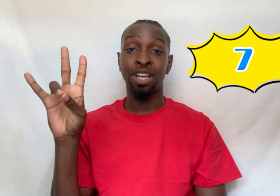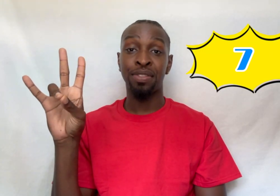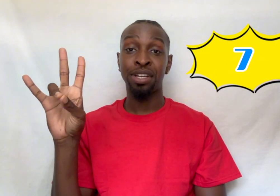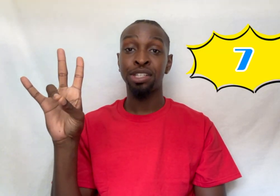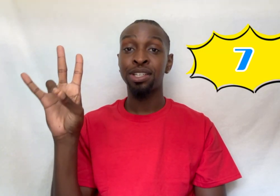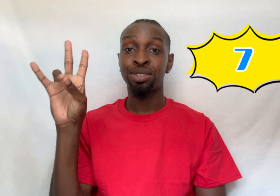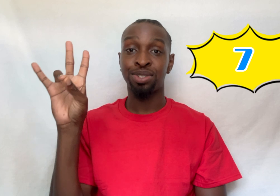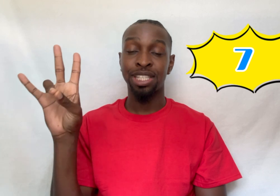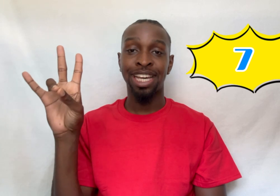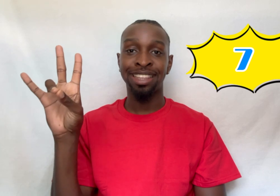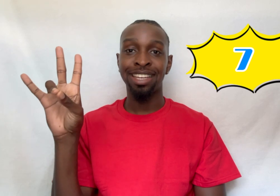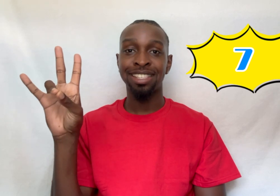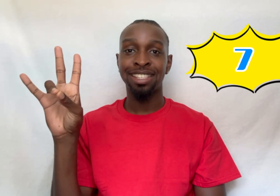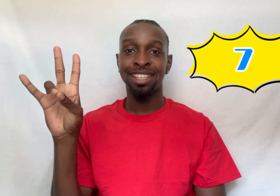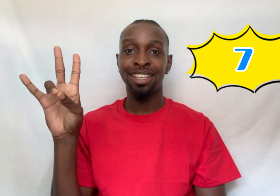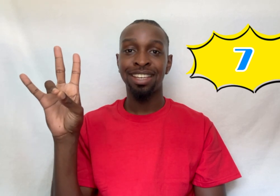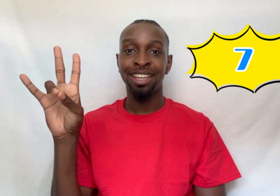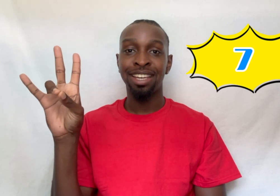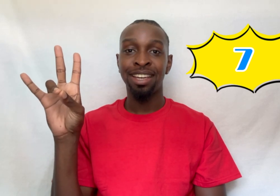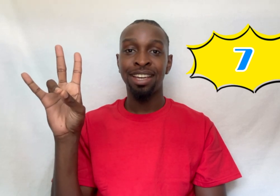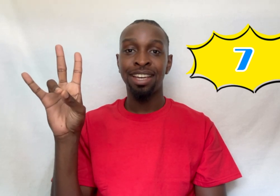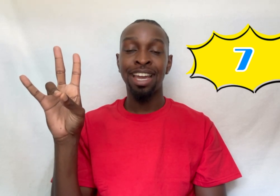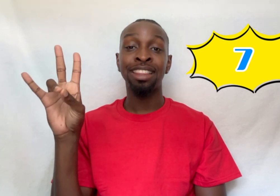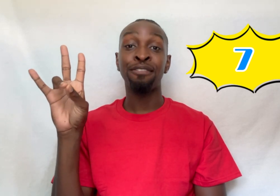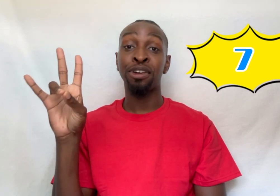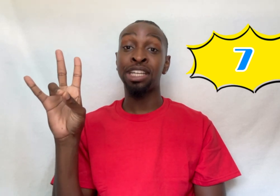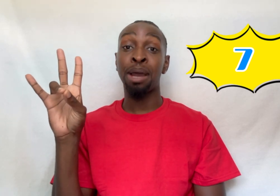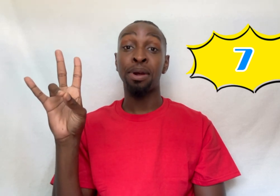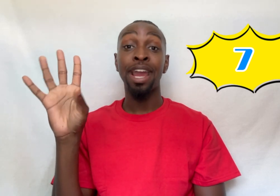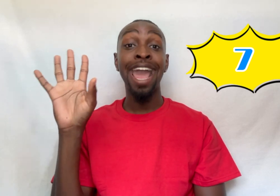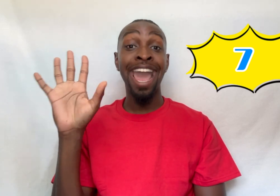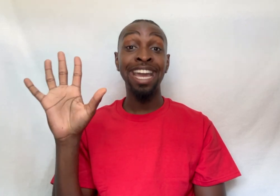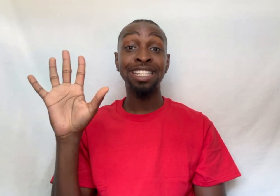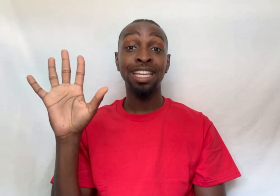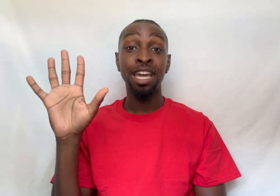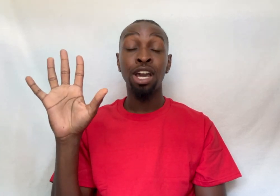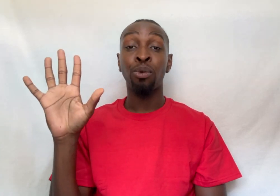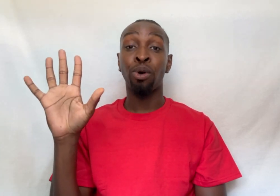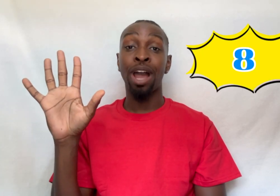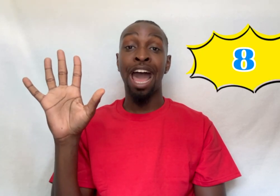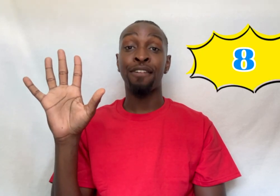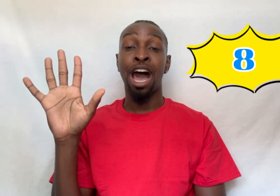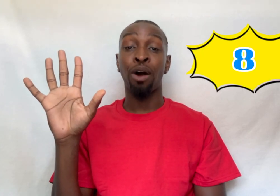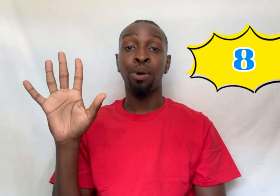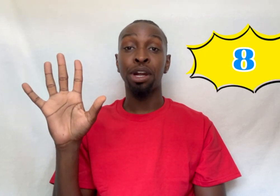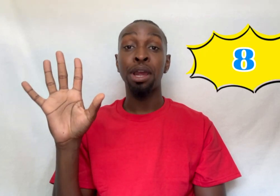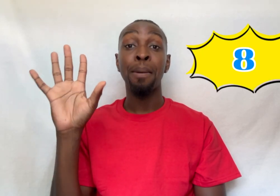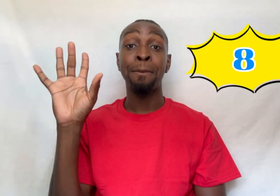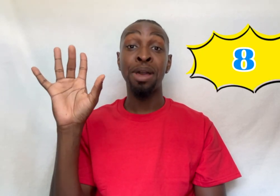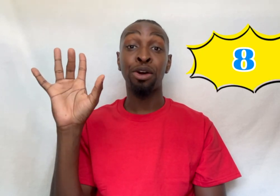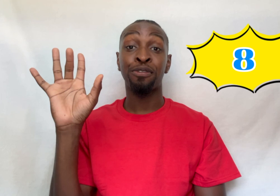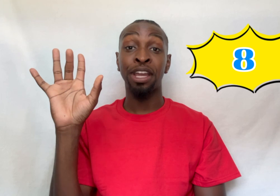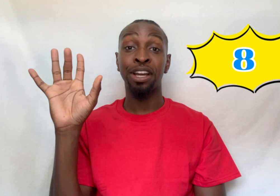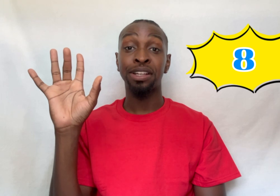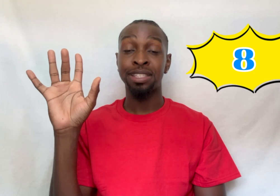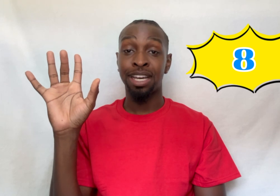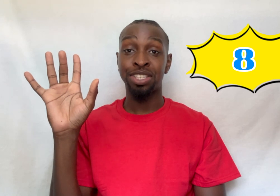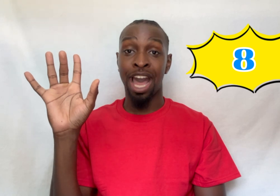other, just like this. And then for the number 8, we'll have our middle finger touch